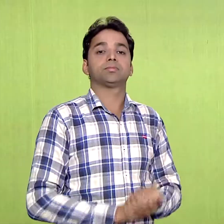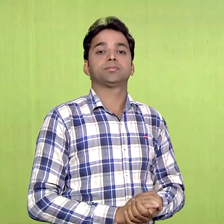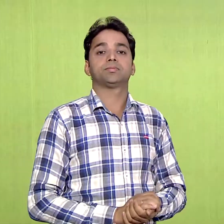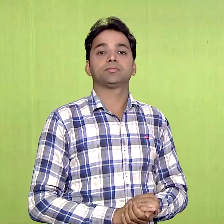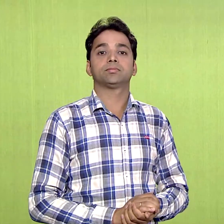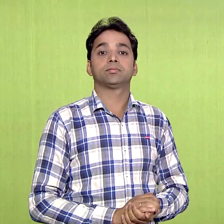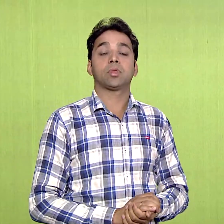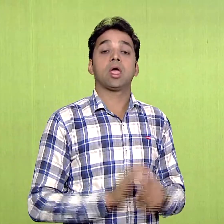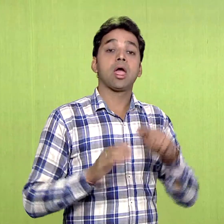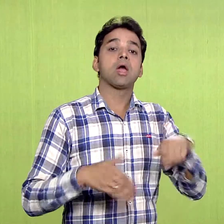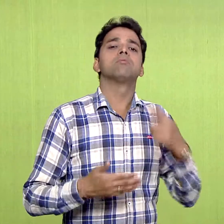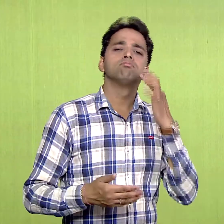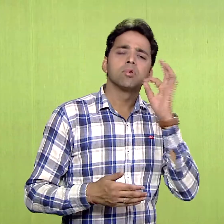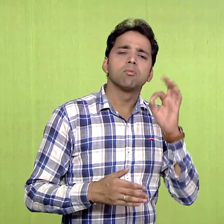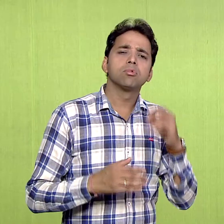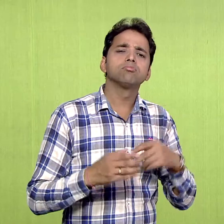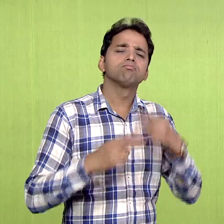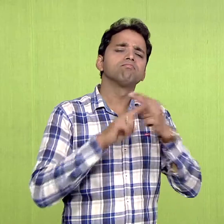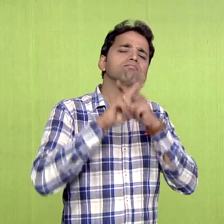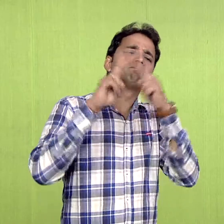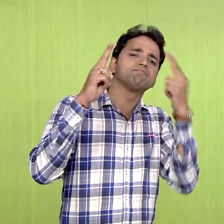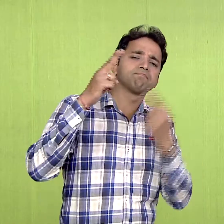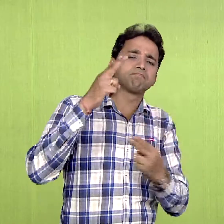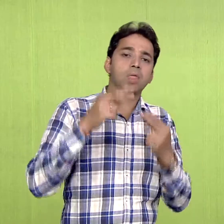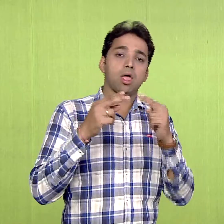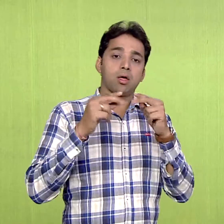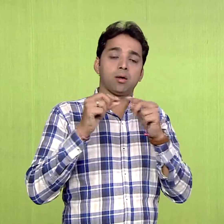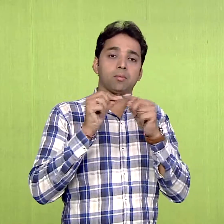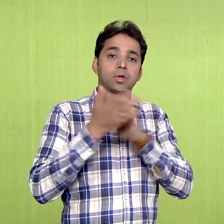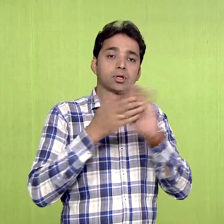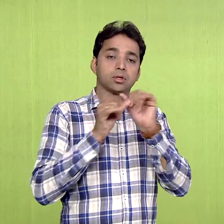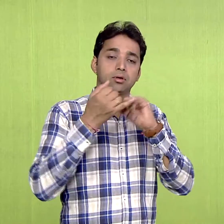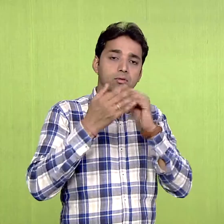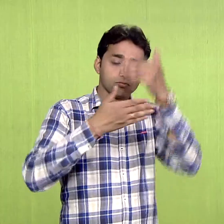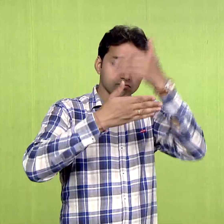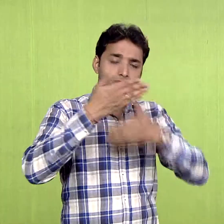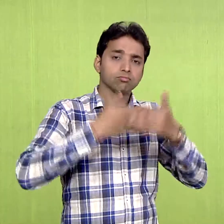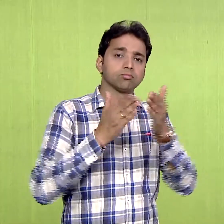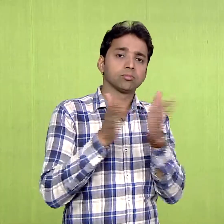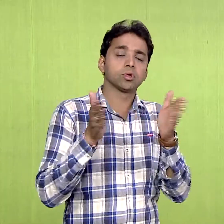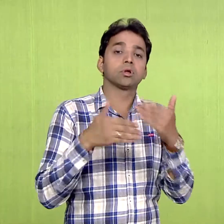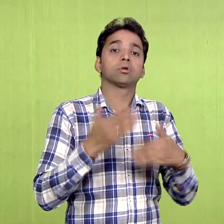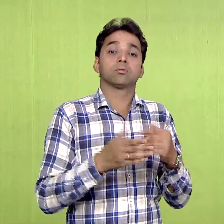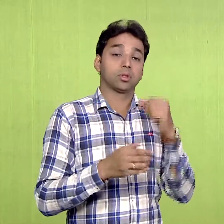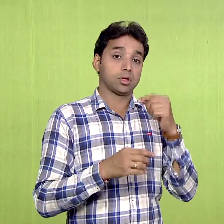An important phase of Indian architecture began with the Mauryan period.